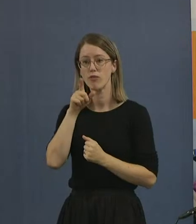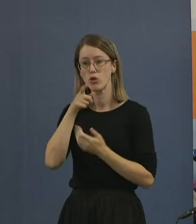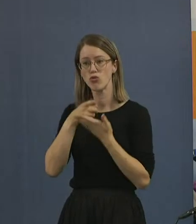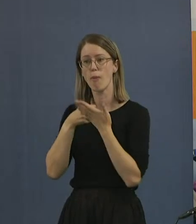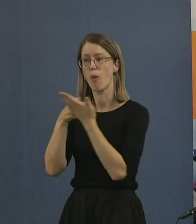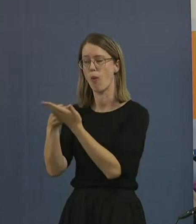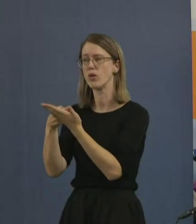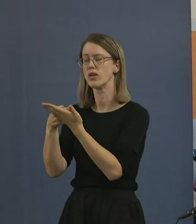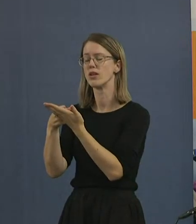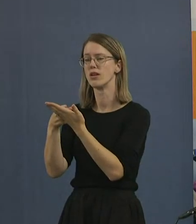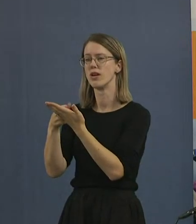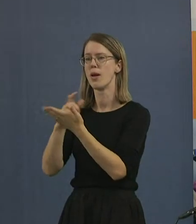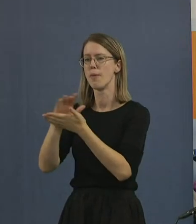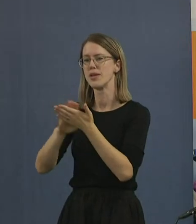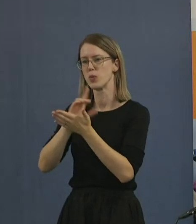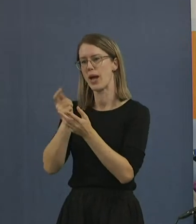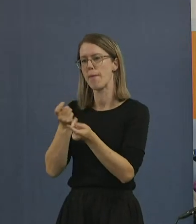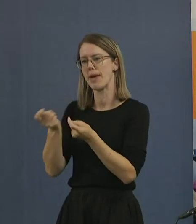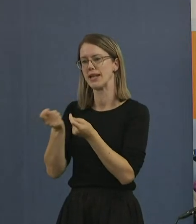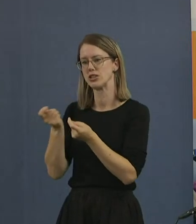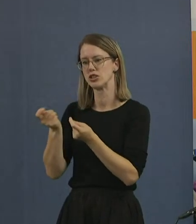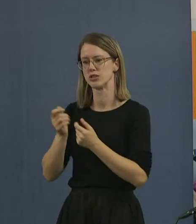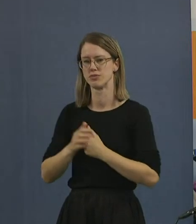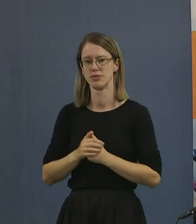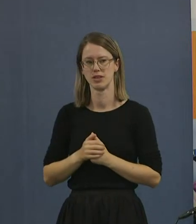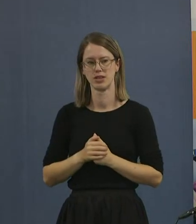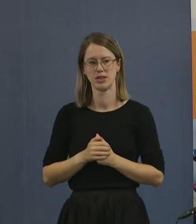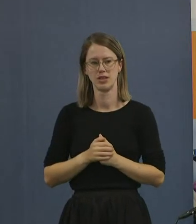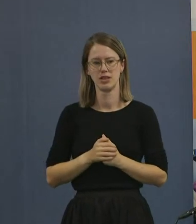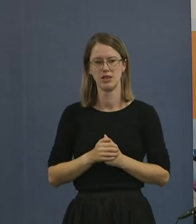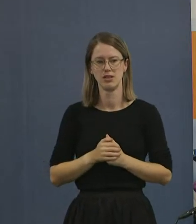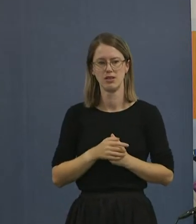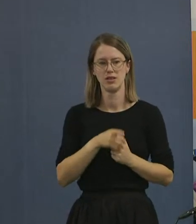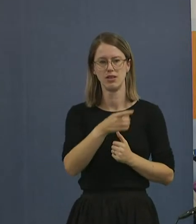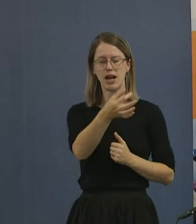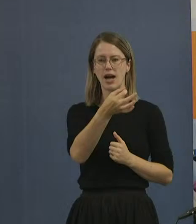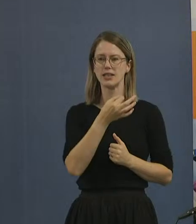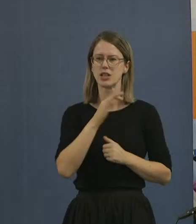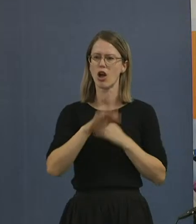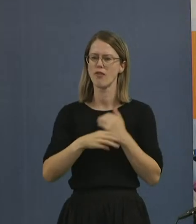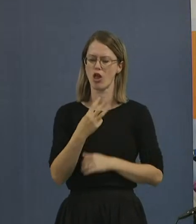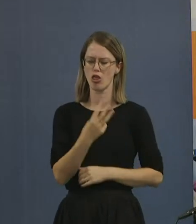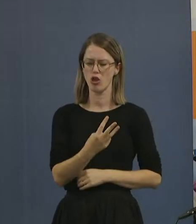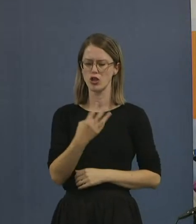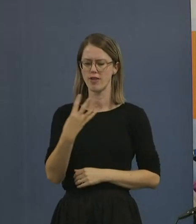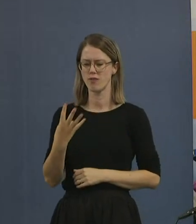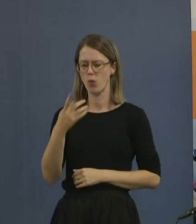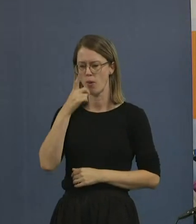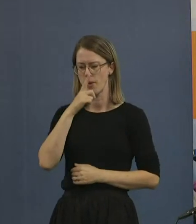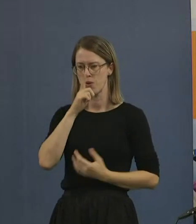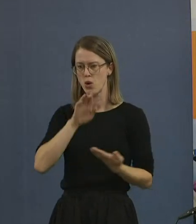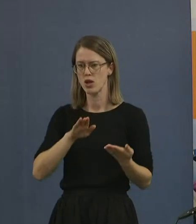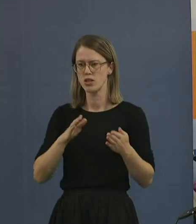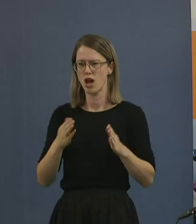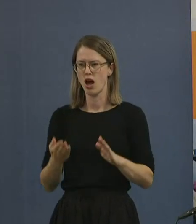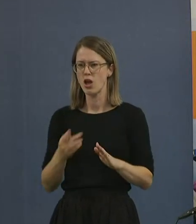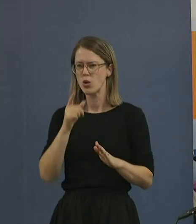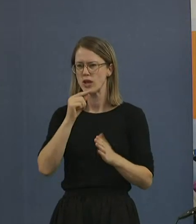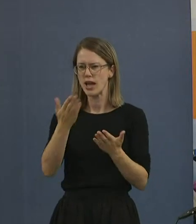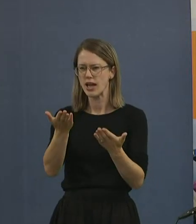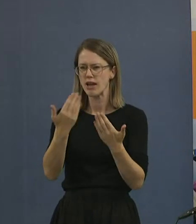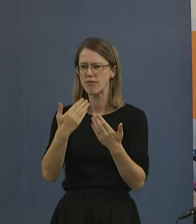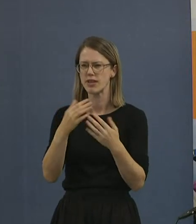then we can deal with the issue. Thank you. Just on the 34 deaths, are you able to give any more details, like people's